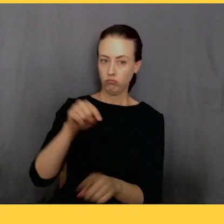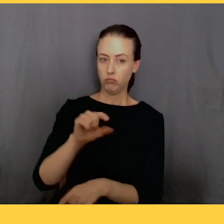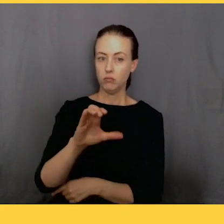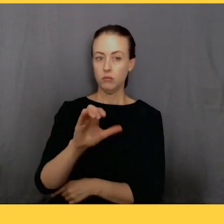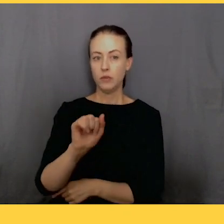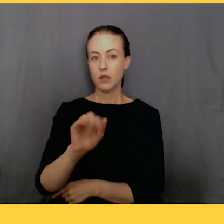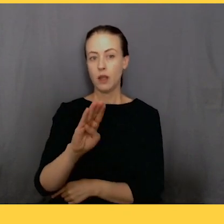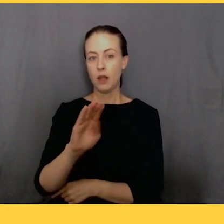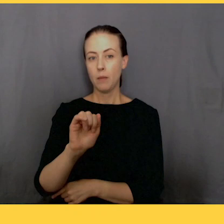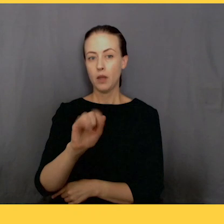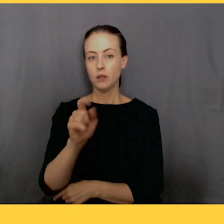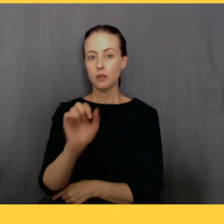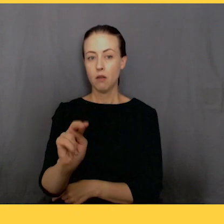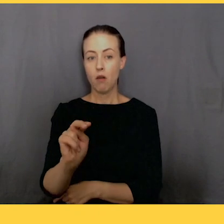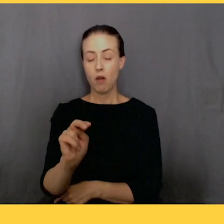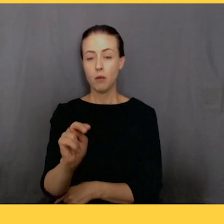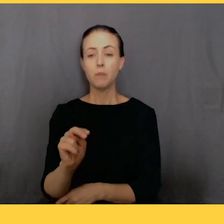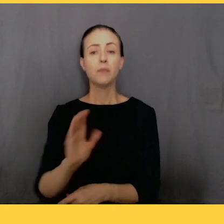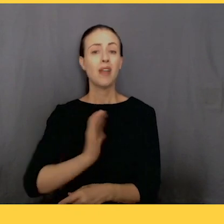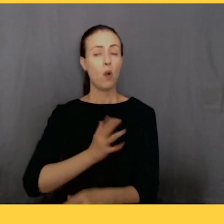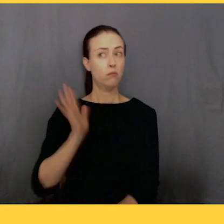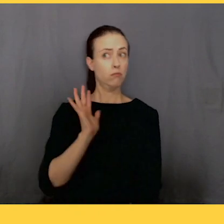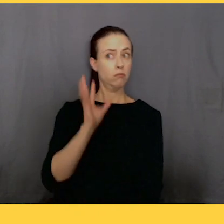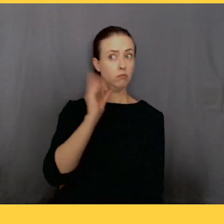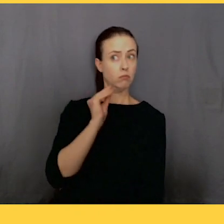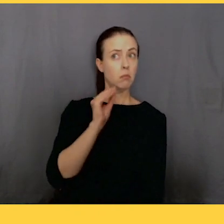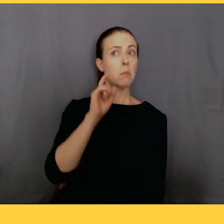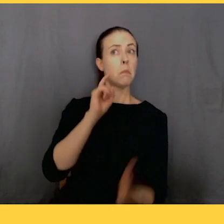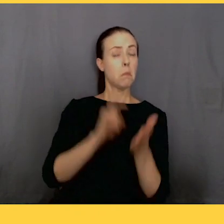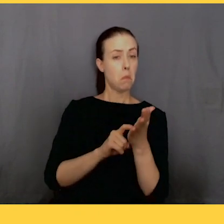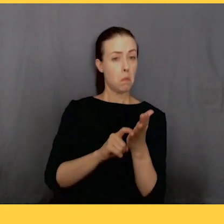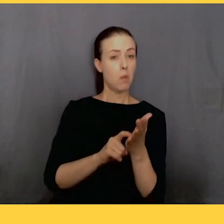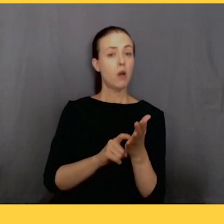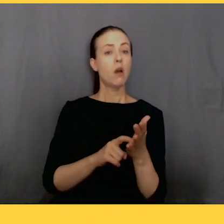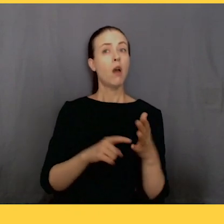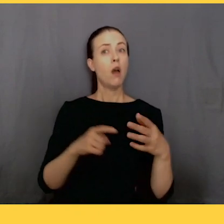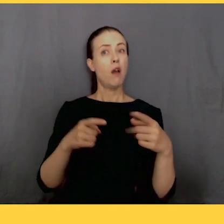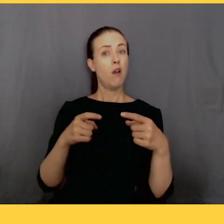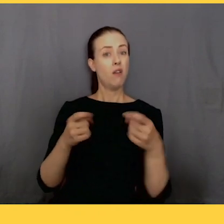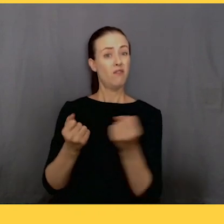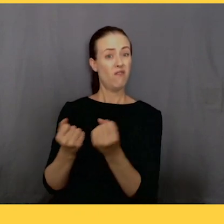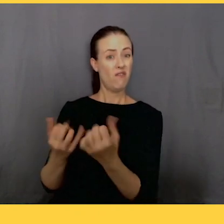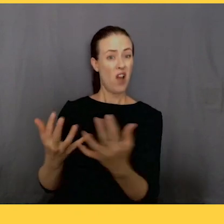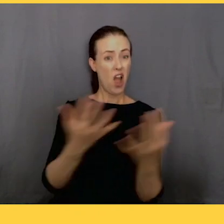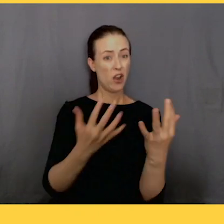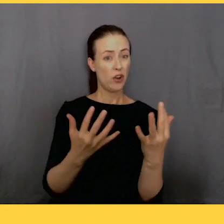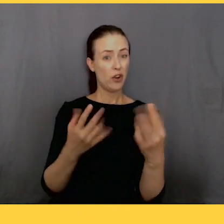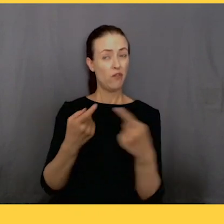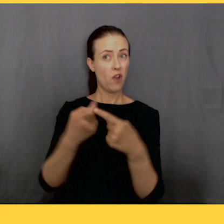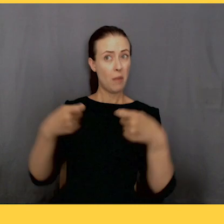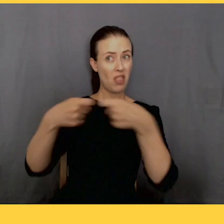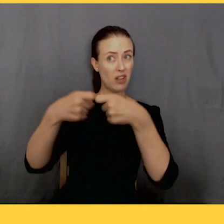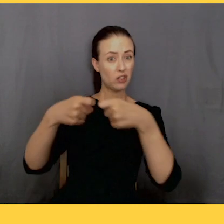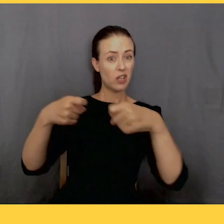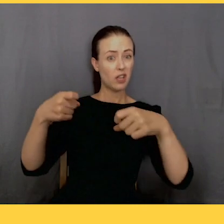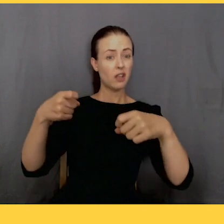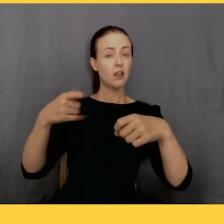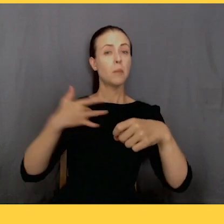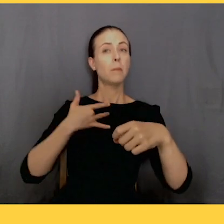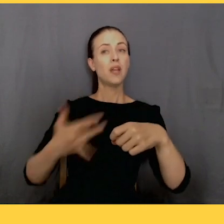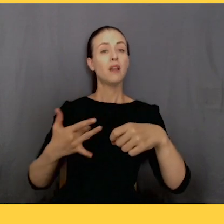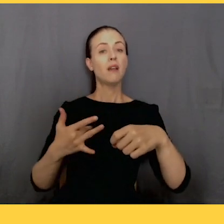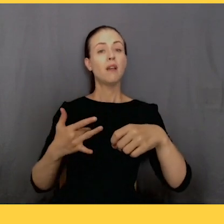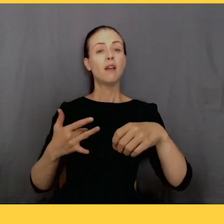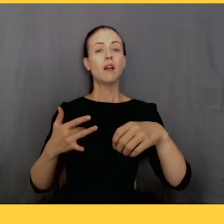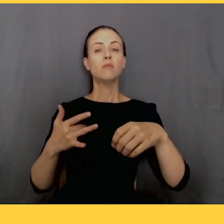past experience, we see many of the ignitions associated with utility infrastructure are caused by objects that